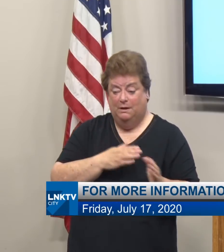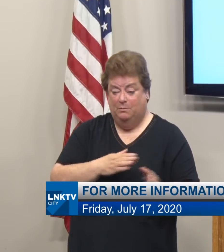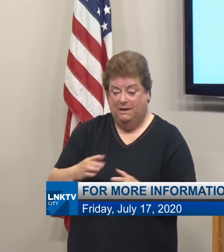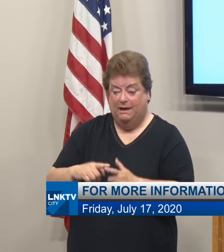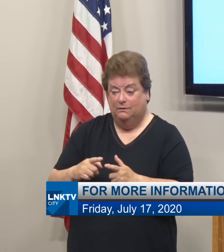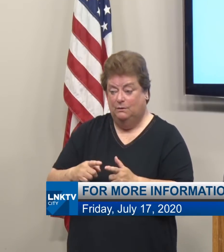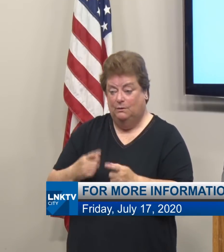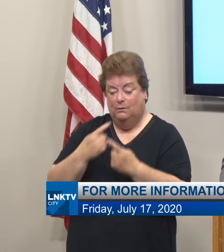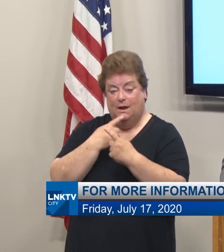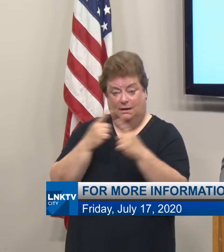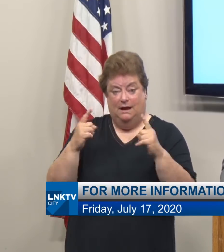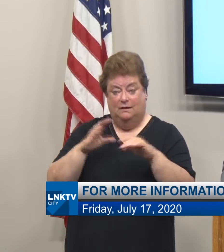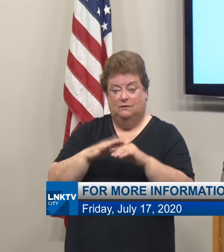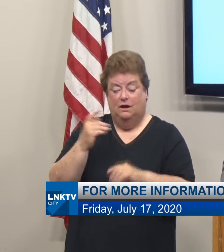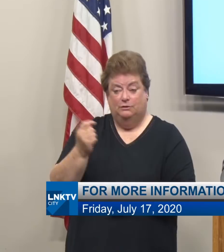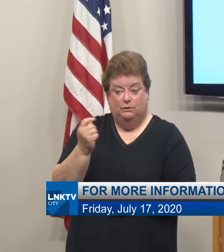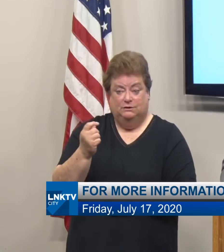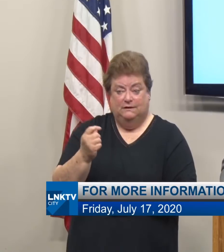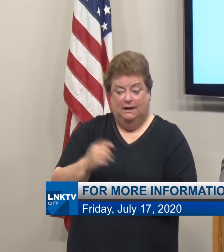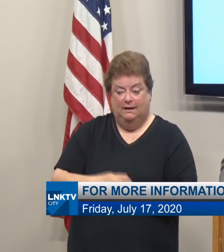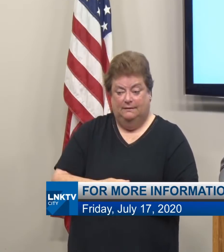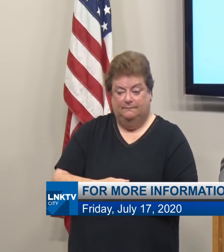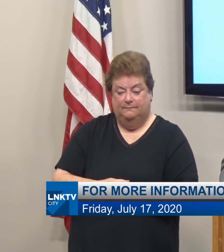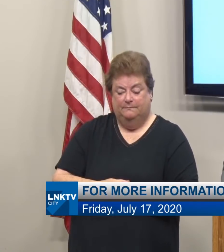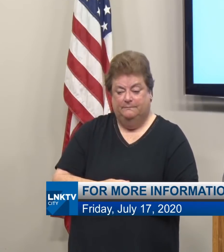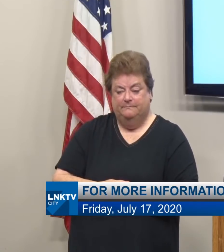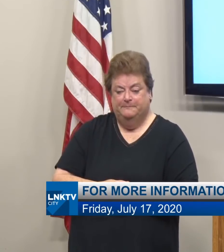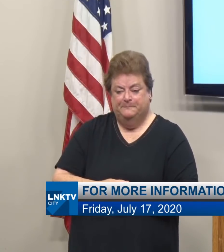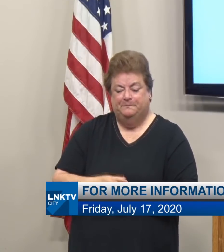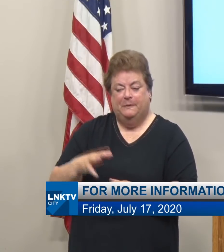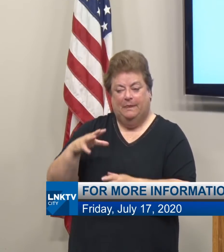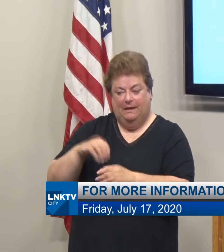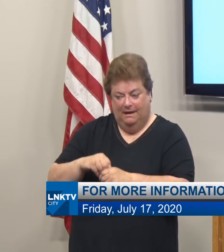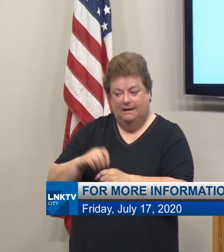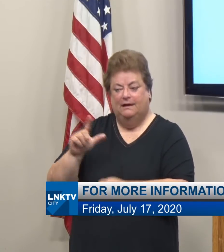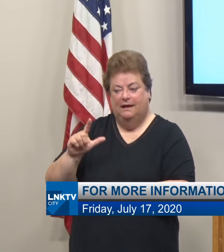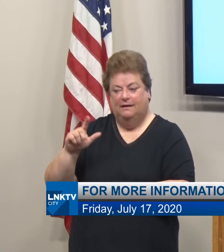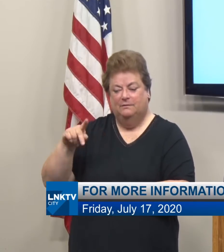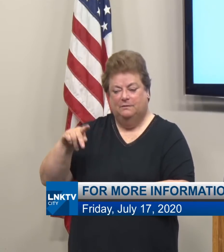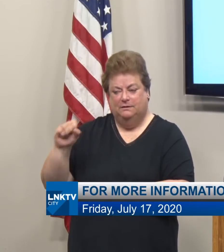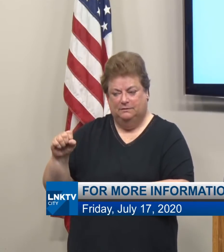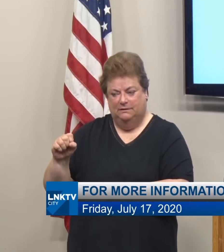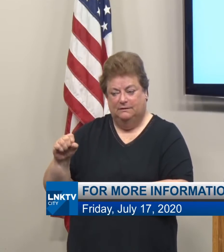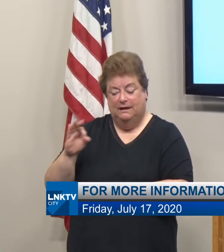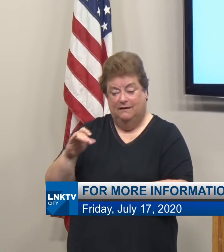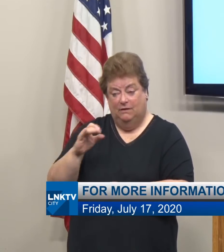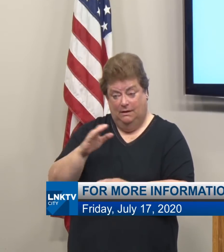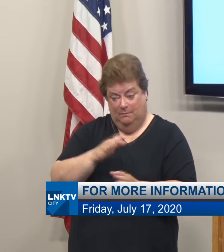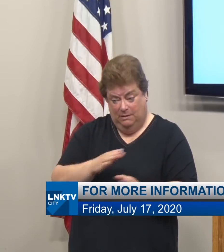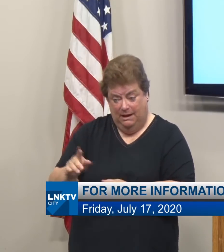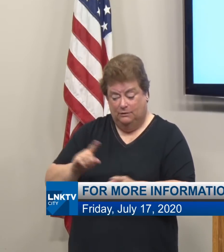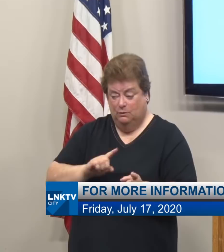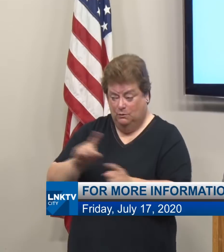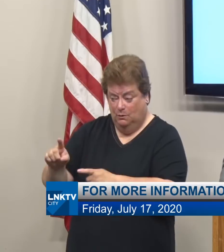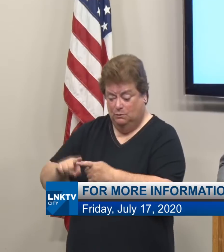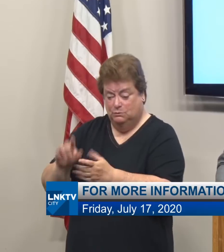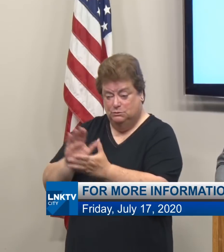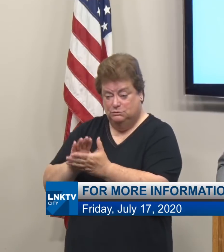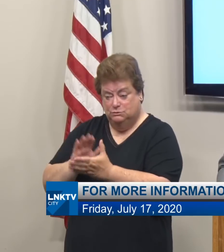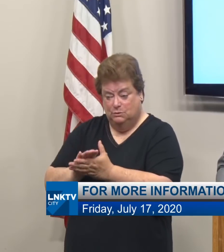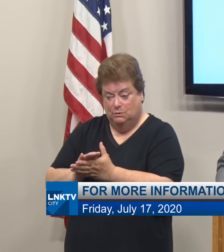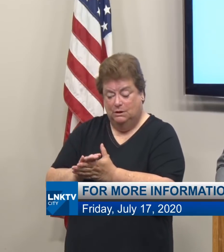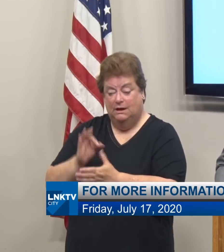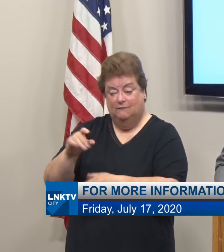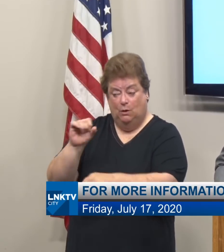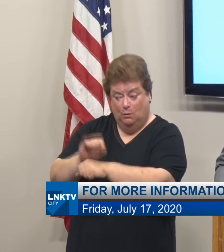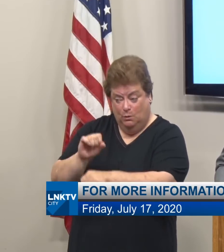Tuesday, reaffirm the fact that within Lincoln Public Schools, if you're going to attend school, if you're going to be employed